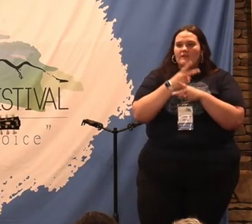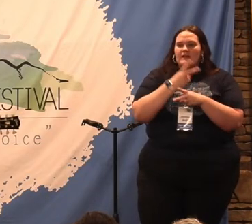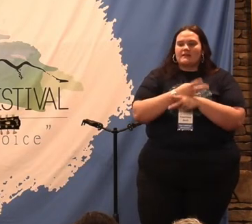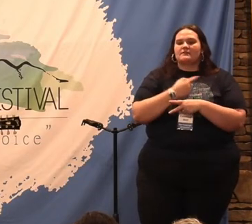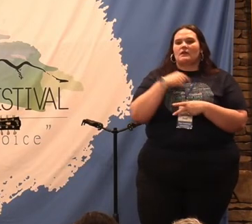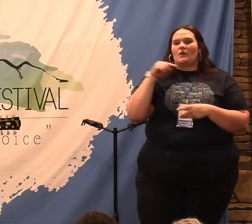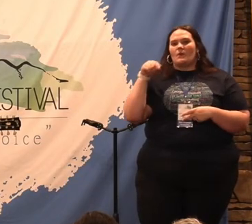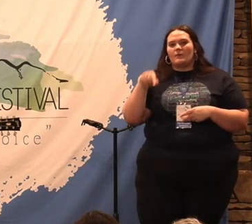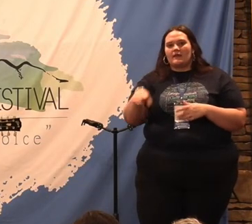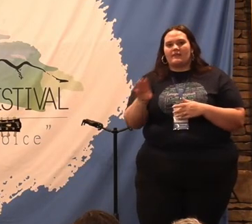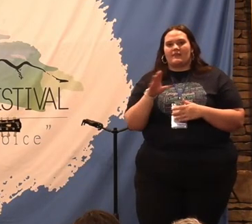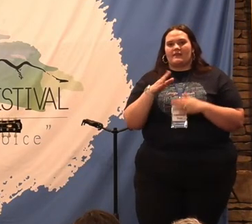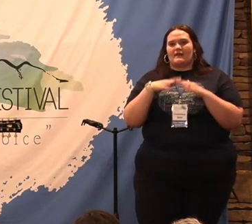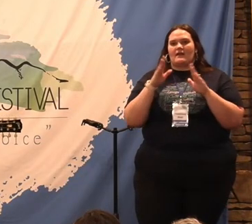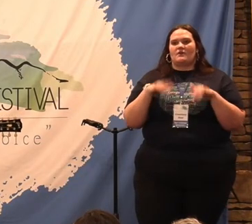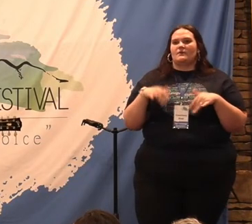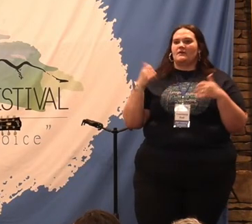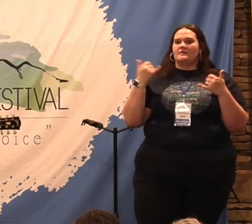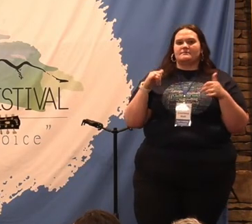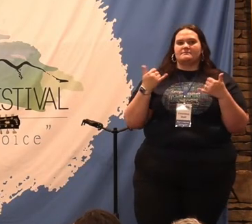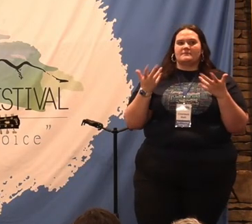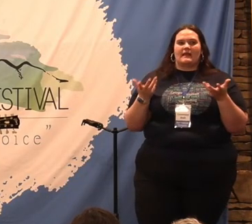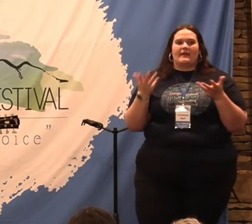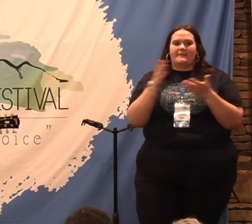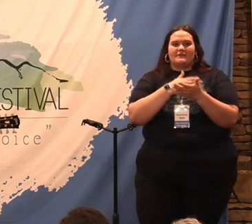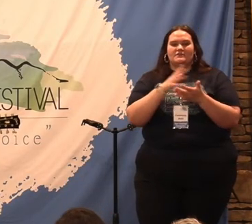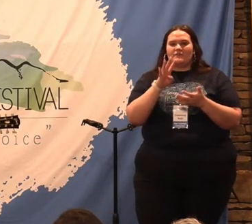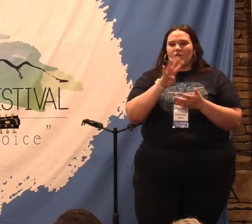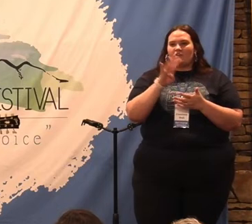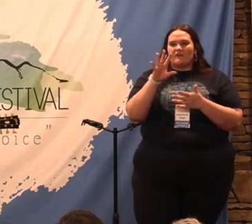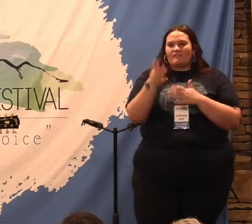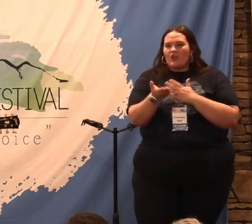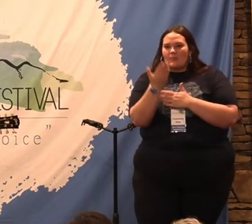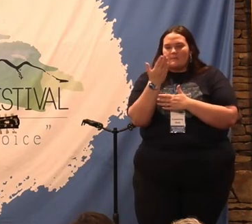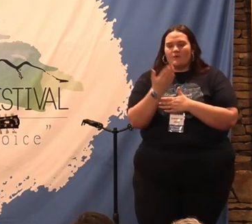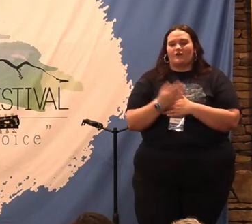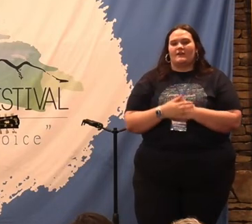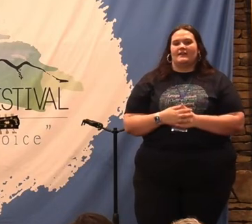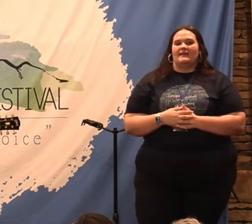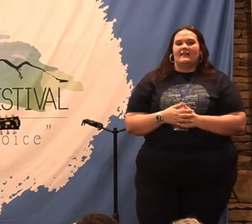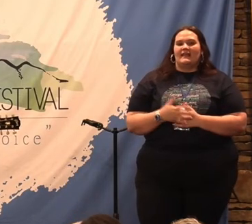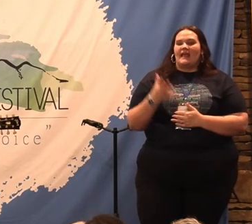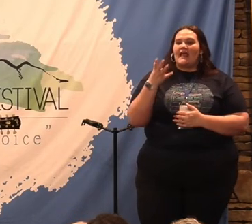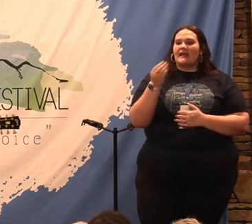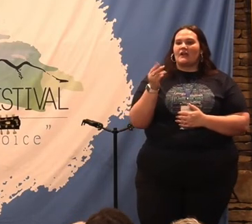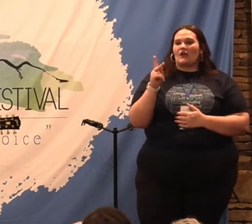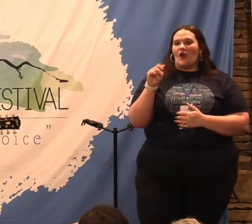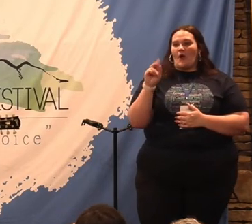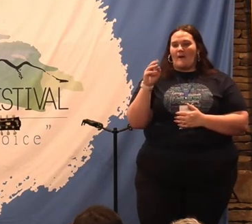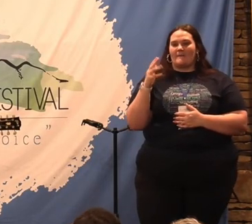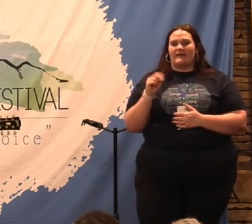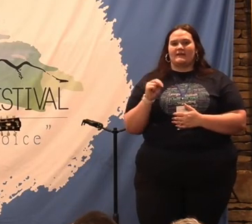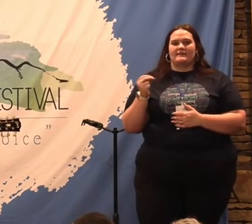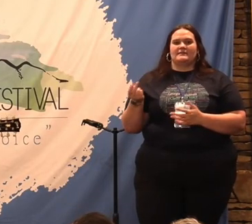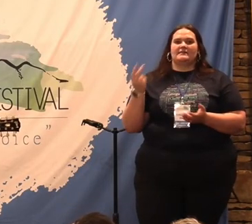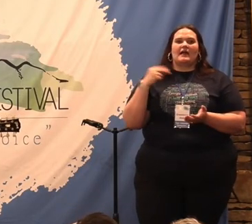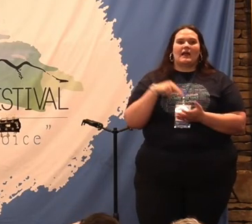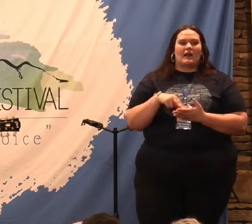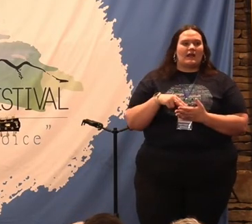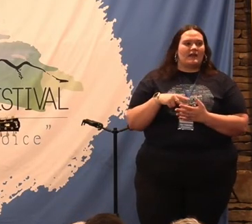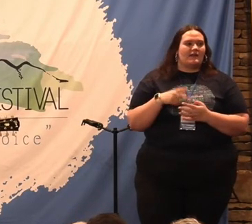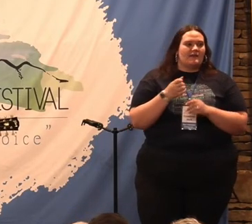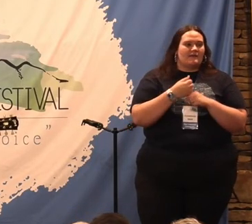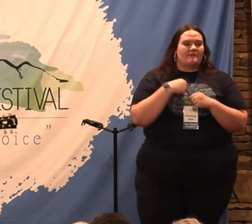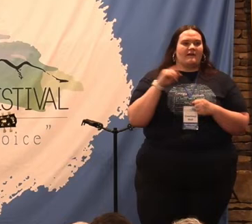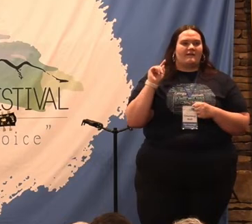and we stayed up playing music till 4 or 5 o'clock in the morning. And Carmen got up and fixed me my first dose of